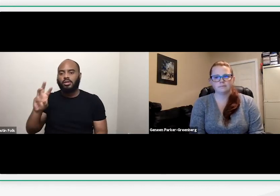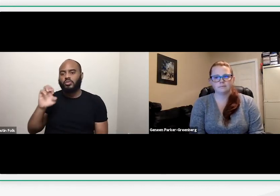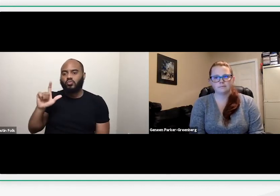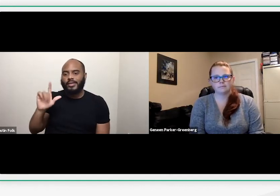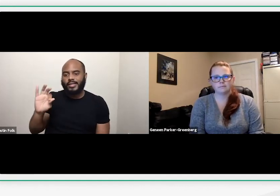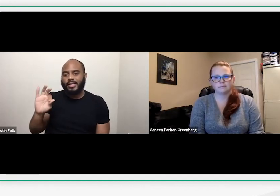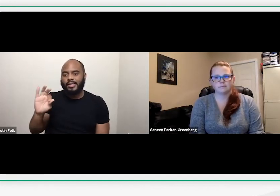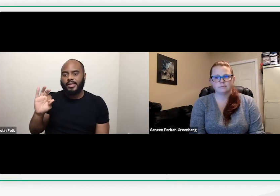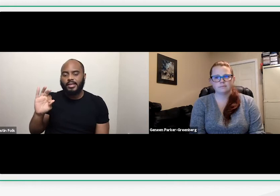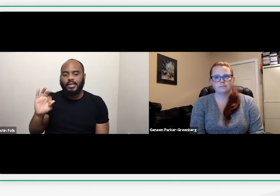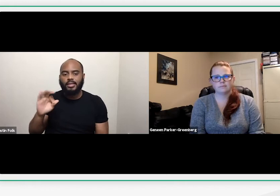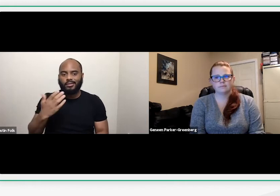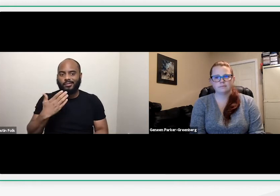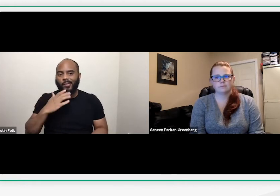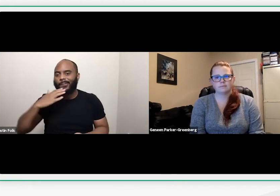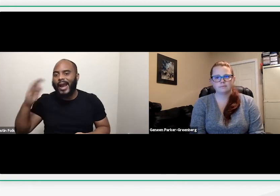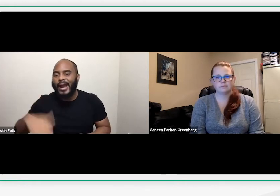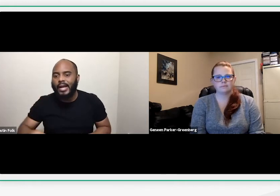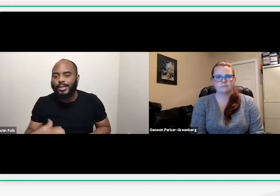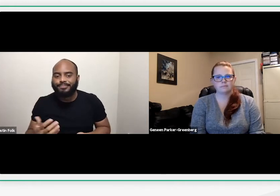see really it's from 0 to